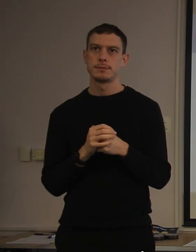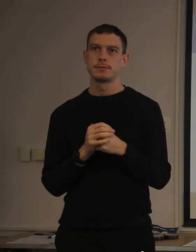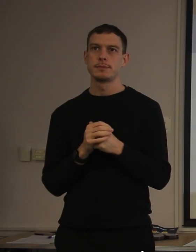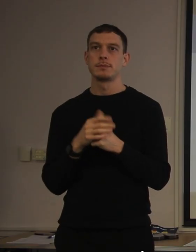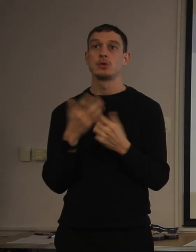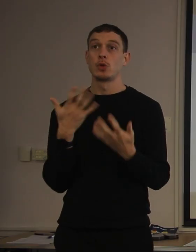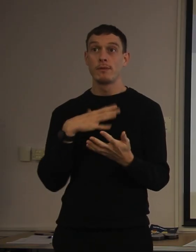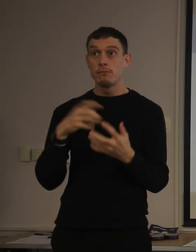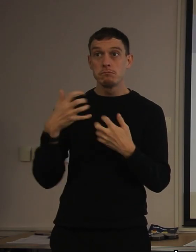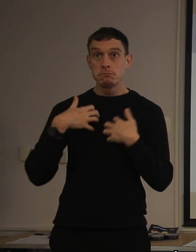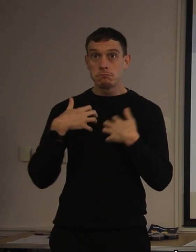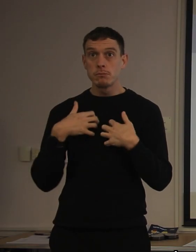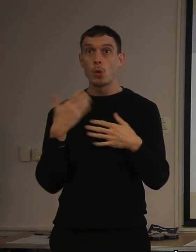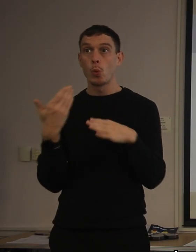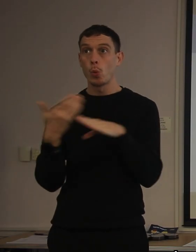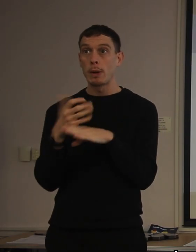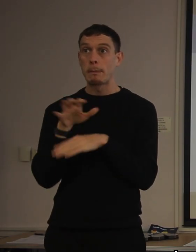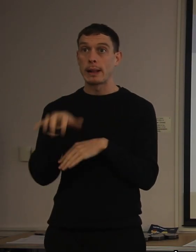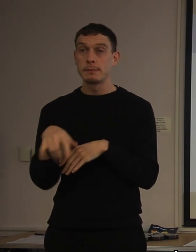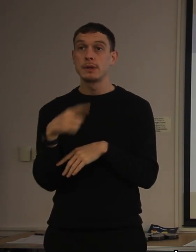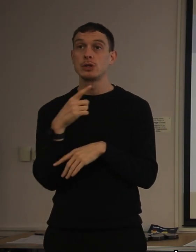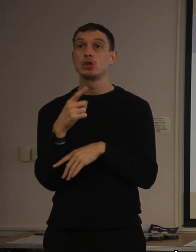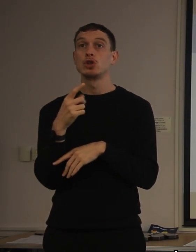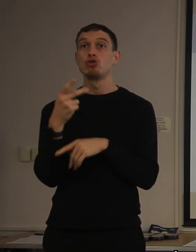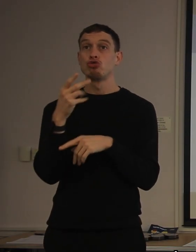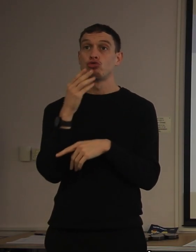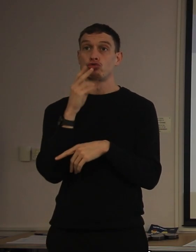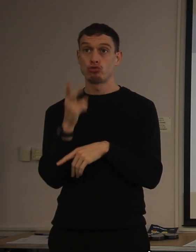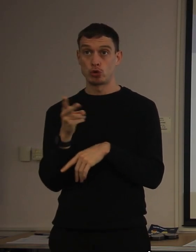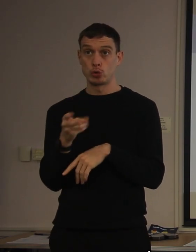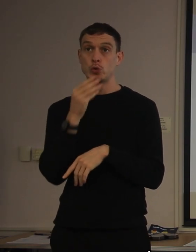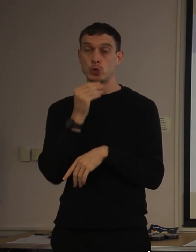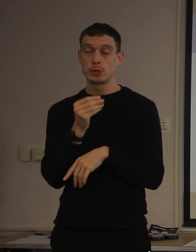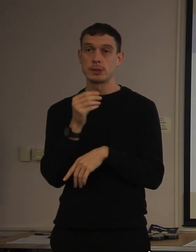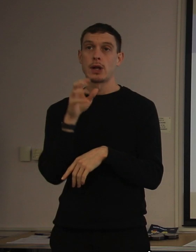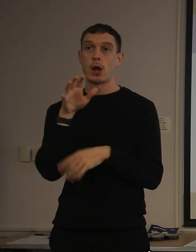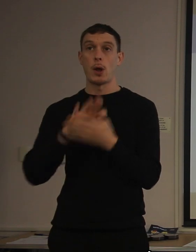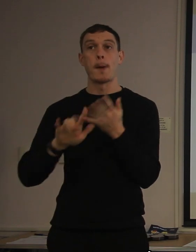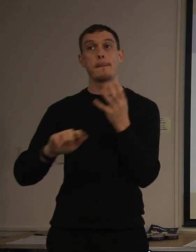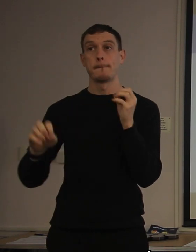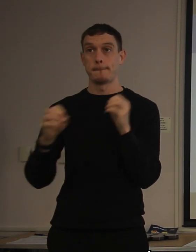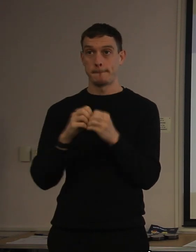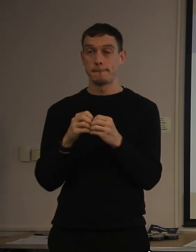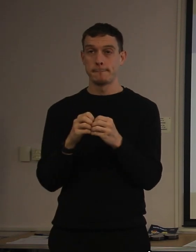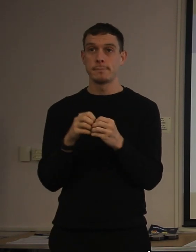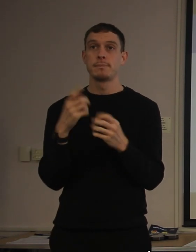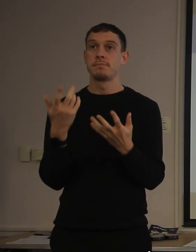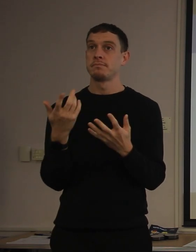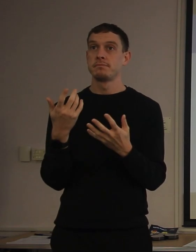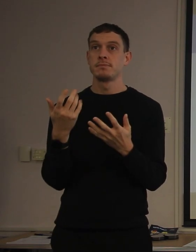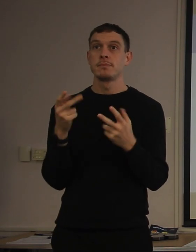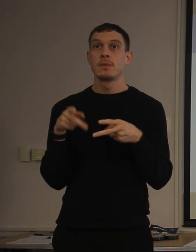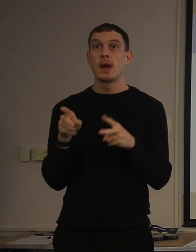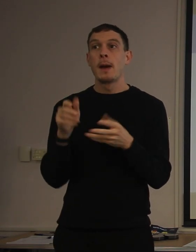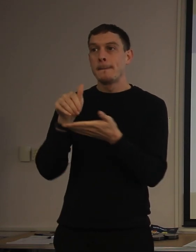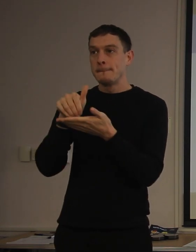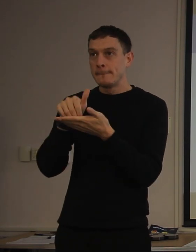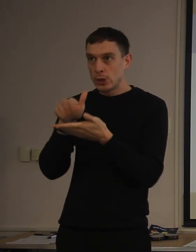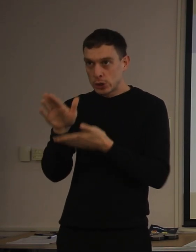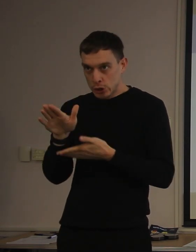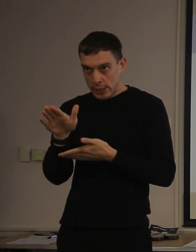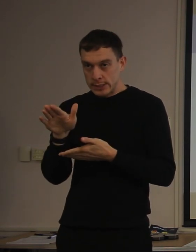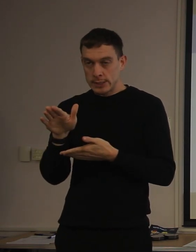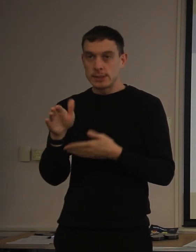work placement at the Reuse Hub, the types of things that we normally offer are things like merchandising,